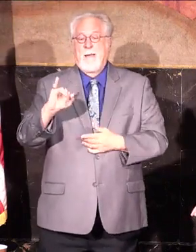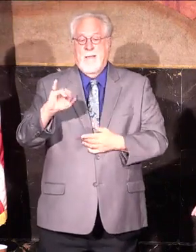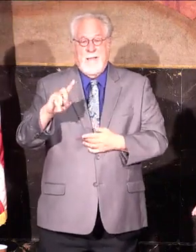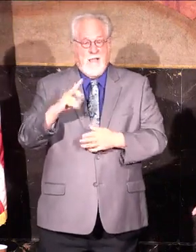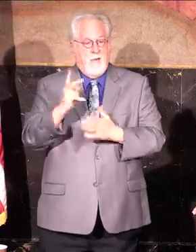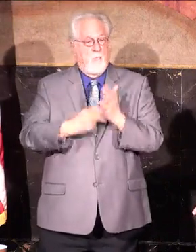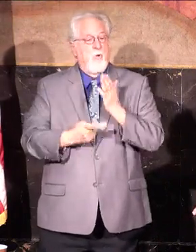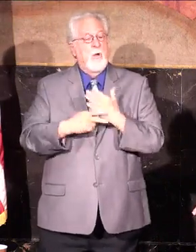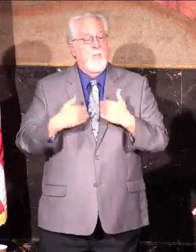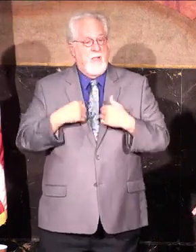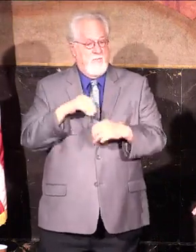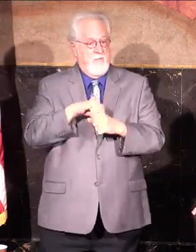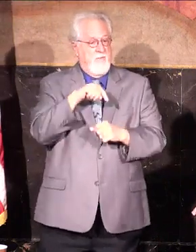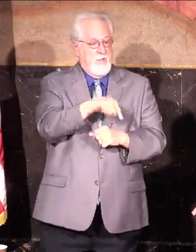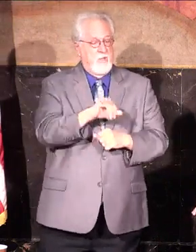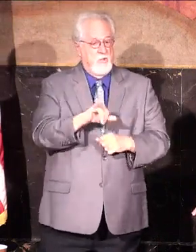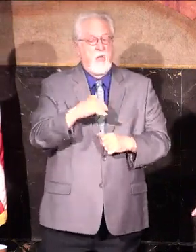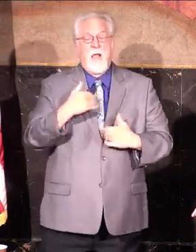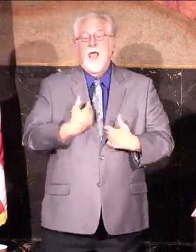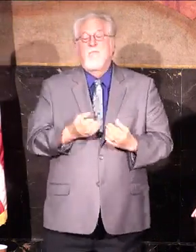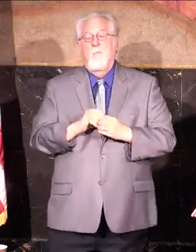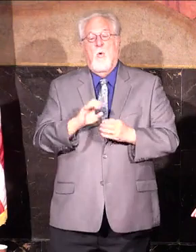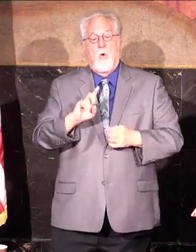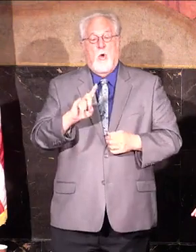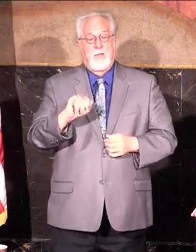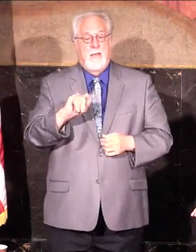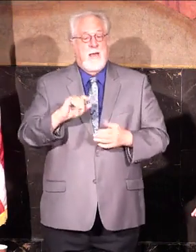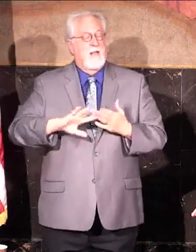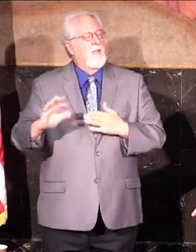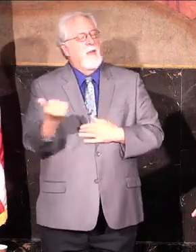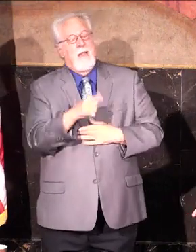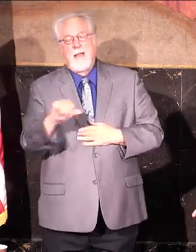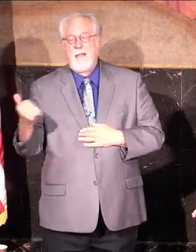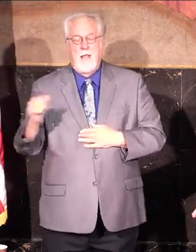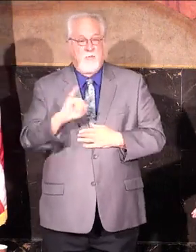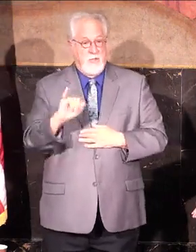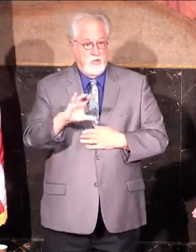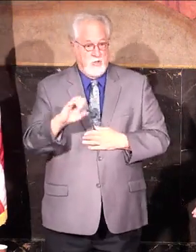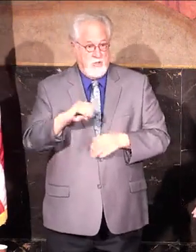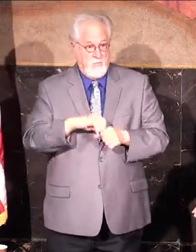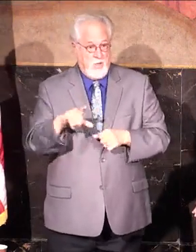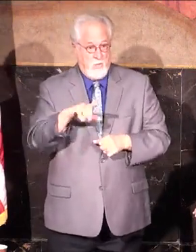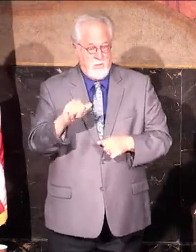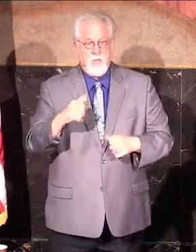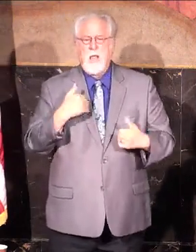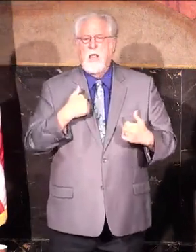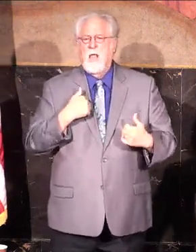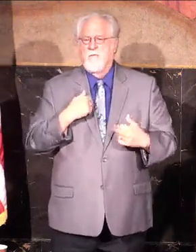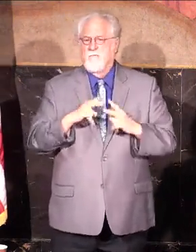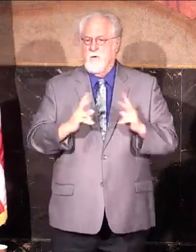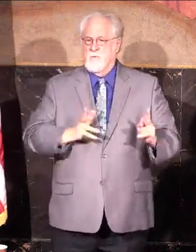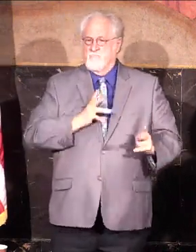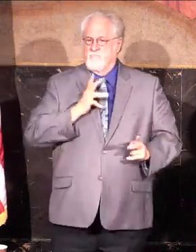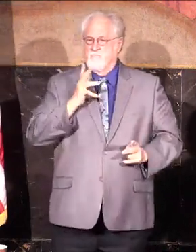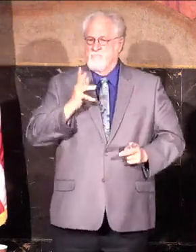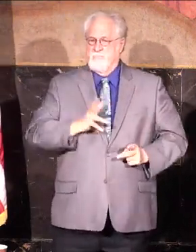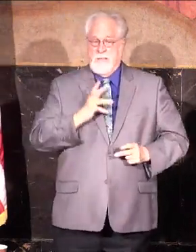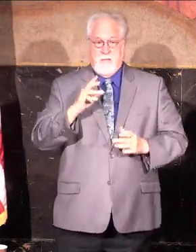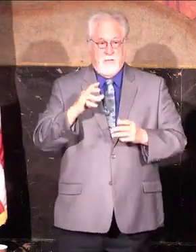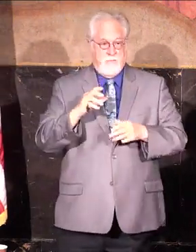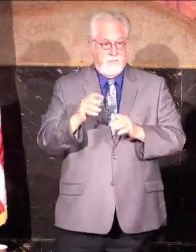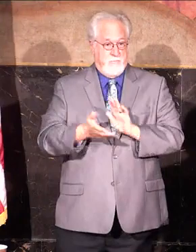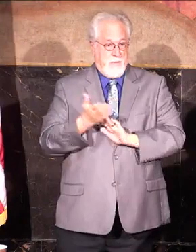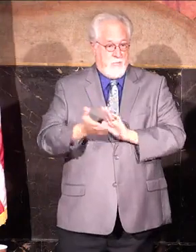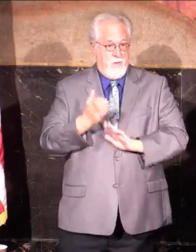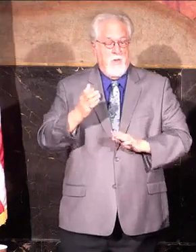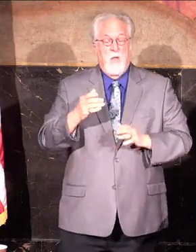So they have more data than any other insurance company in the state of Louisiana, and they have a very sophisticated operation. So both